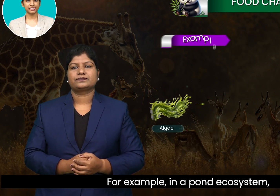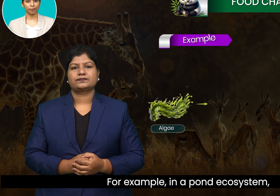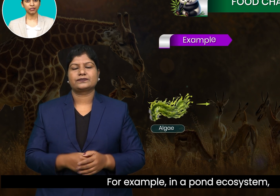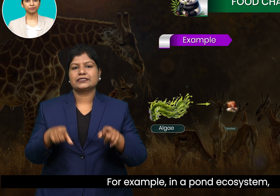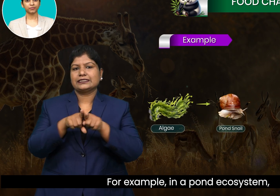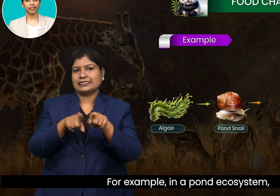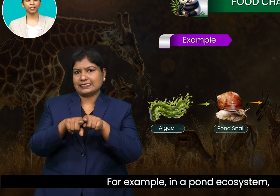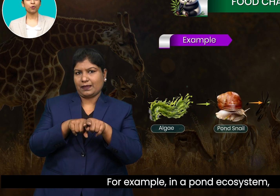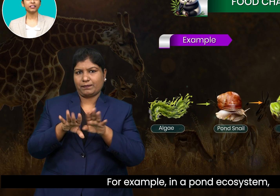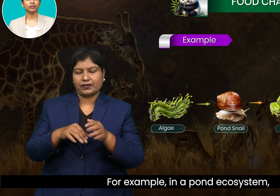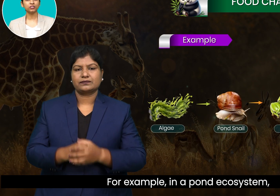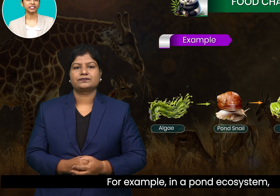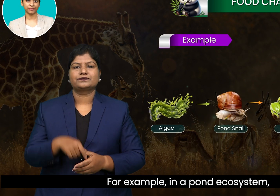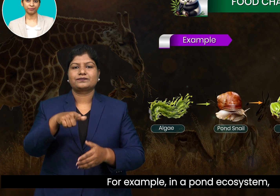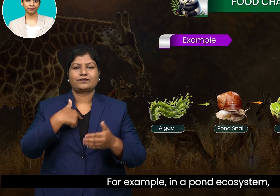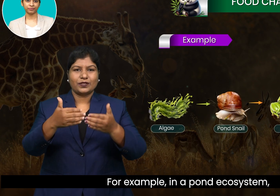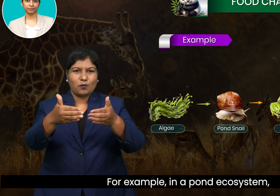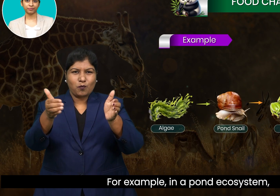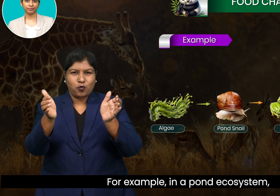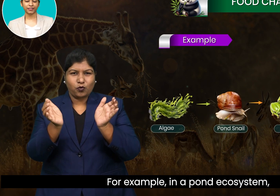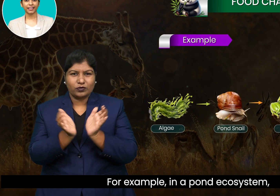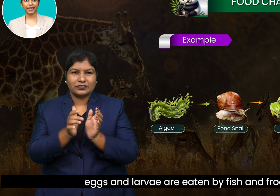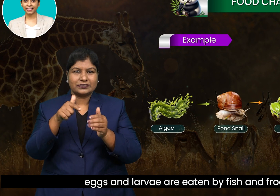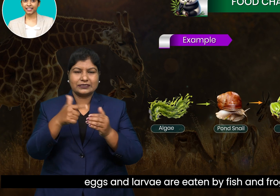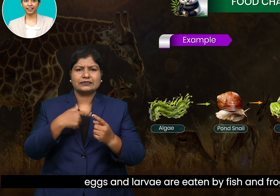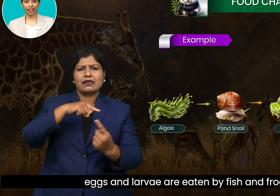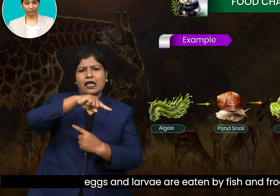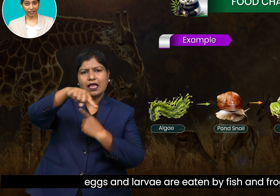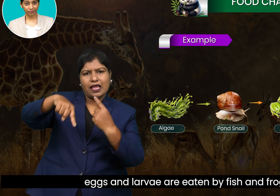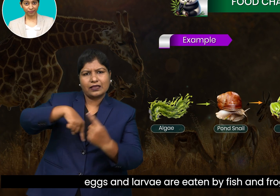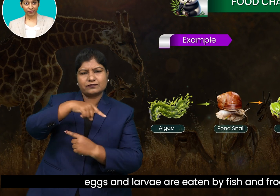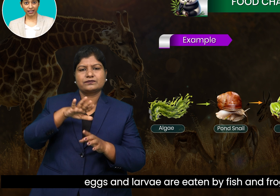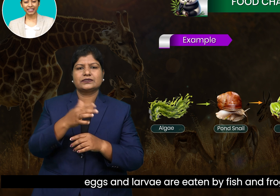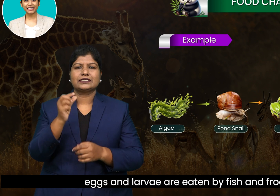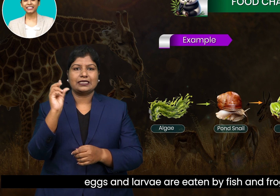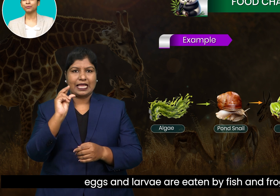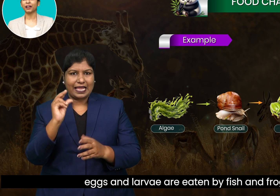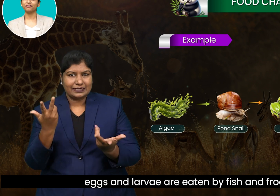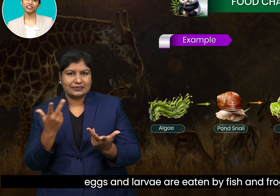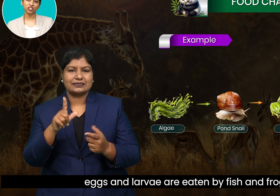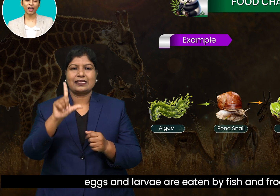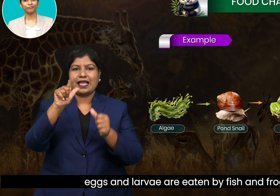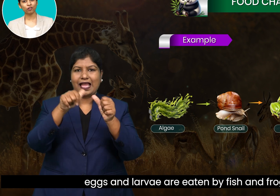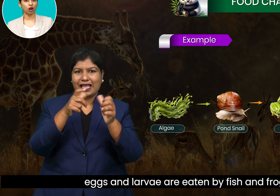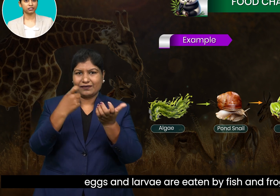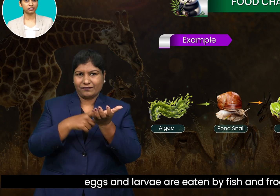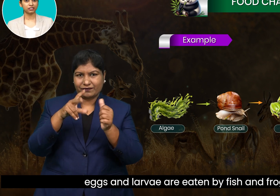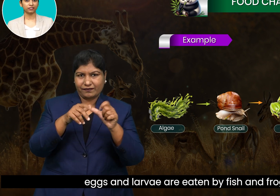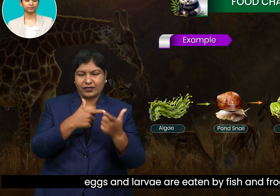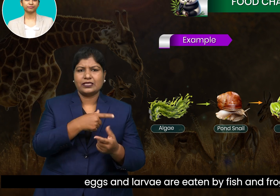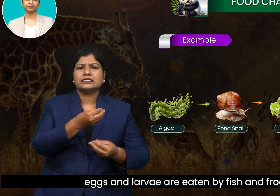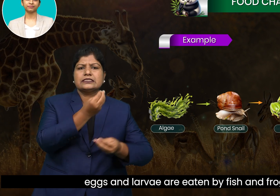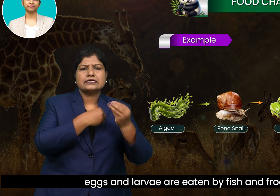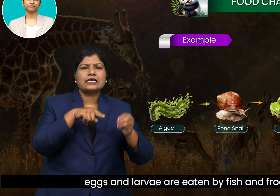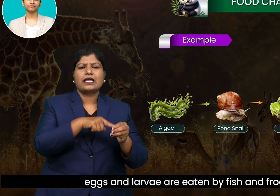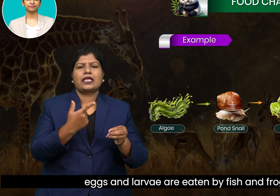For example, in a pond ecosystem, eggs and larvae are eaten by fish and frogs,